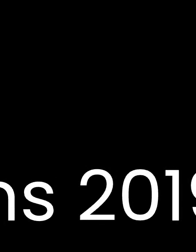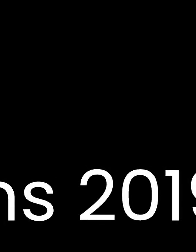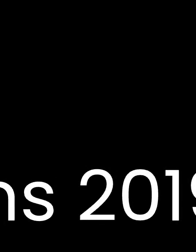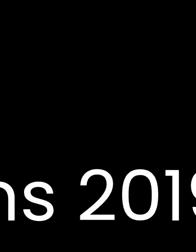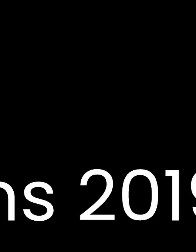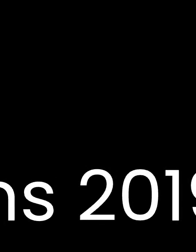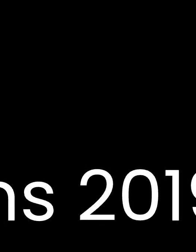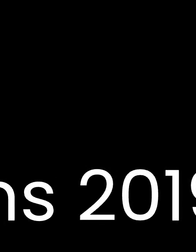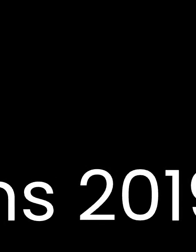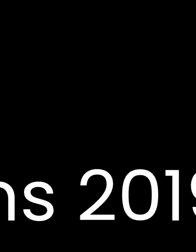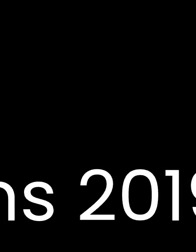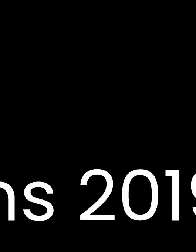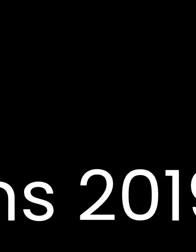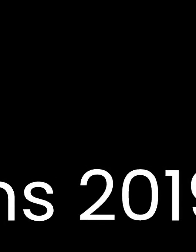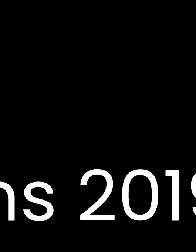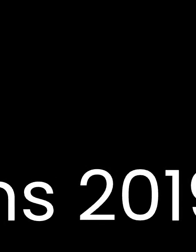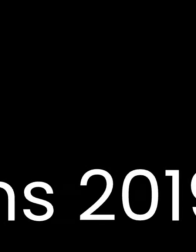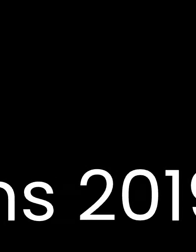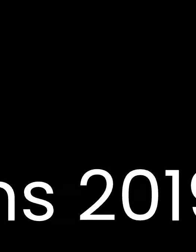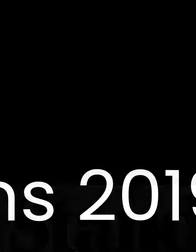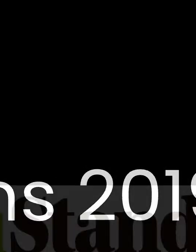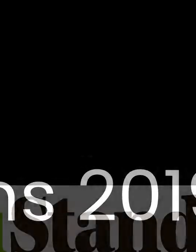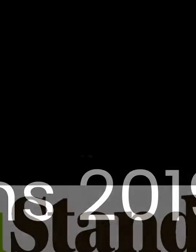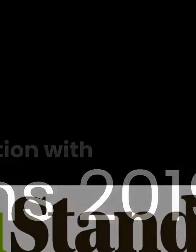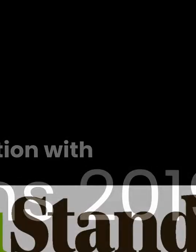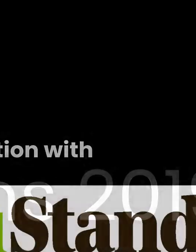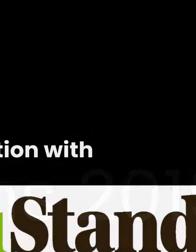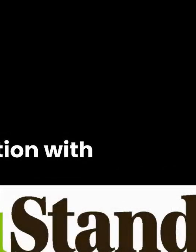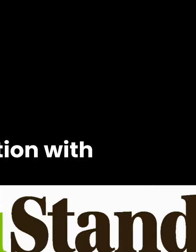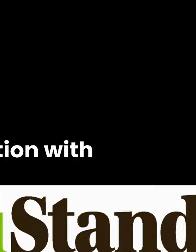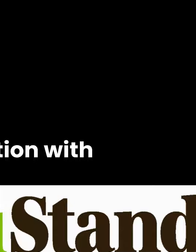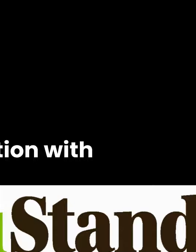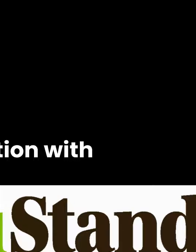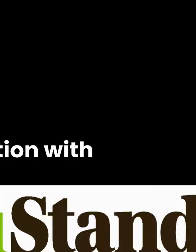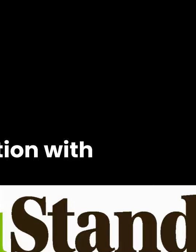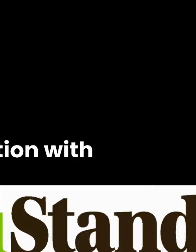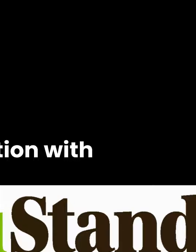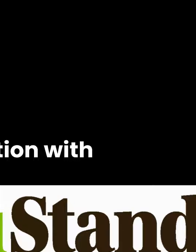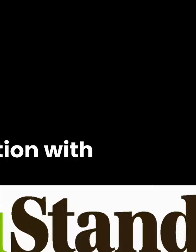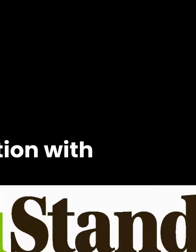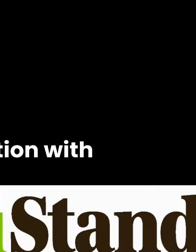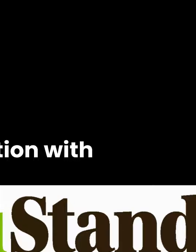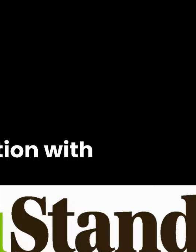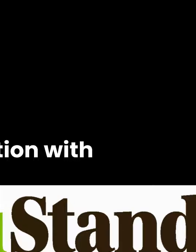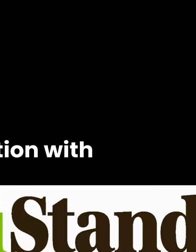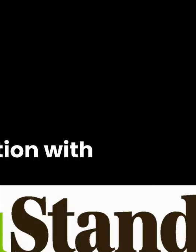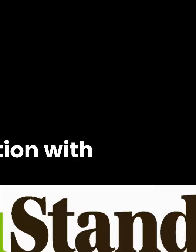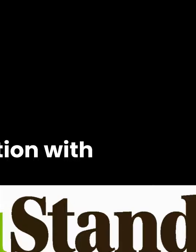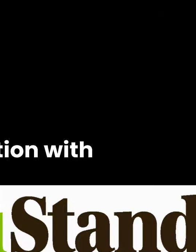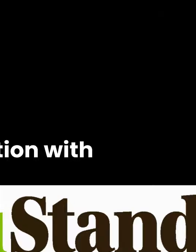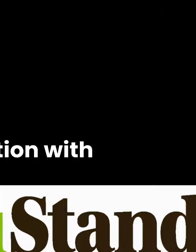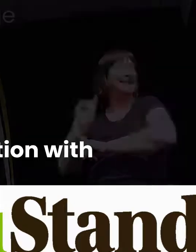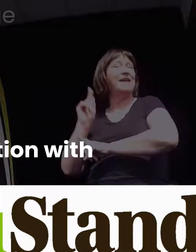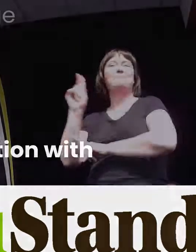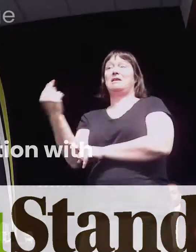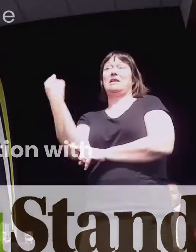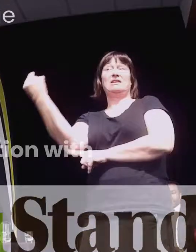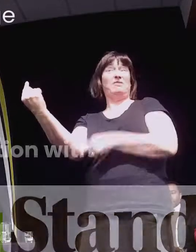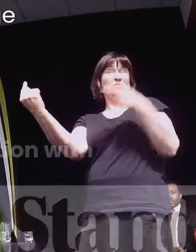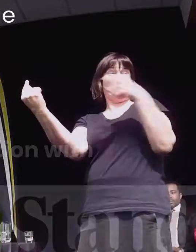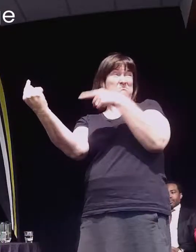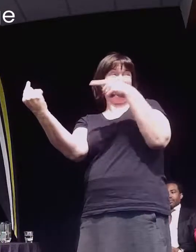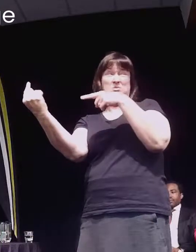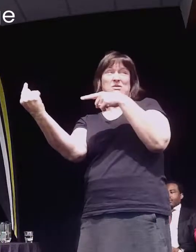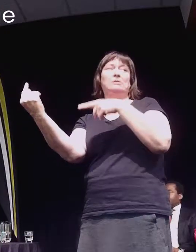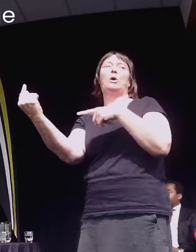Elections 2019 on Manawatū People's Radio. Te reo irirangi o ngā tāngata o Manawatū. Thank you,